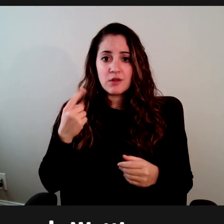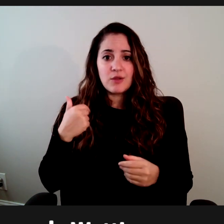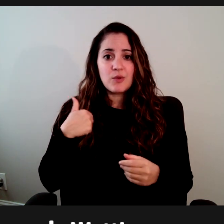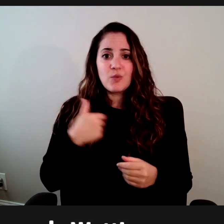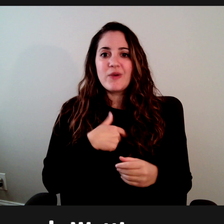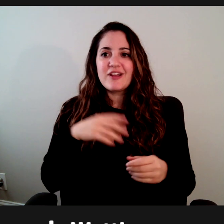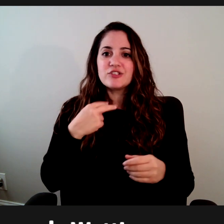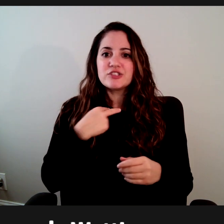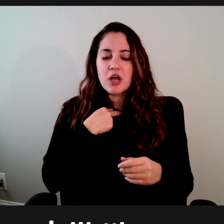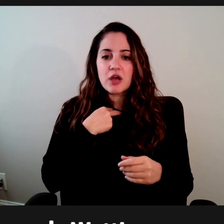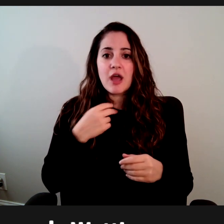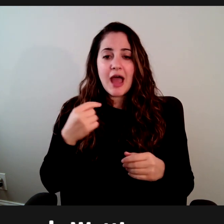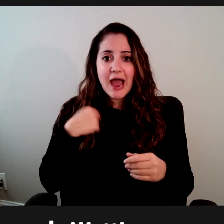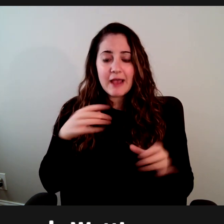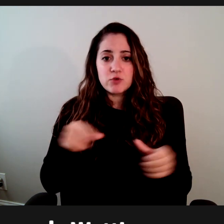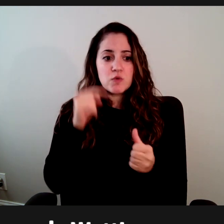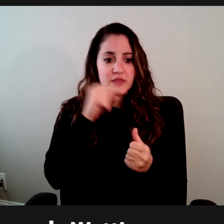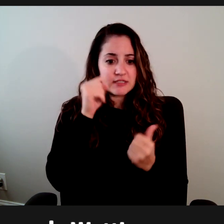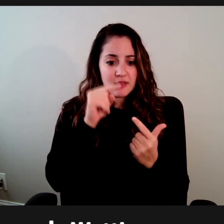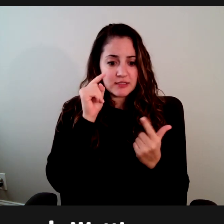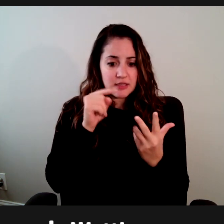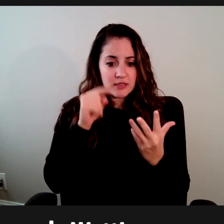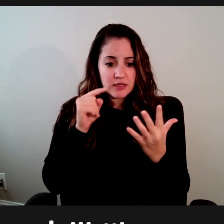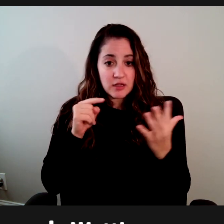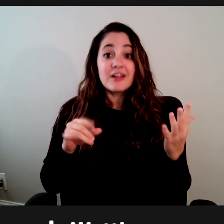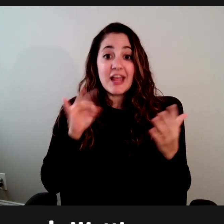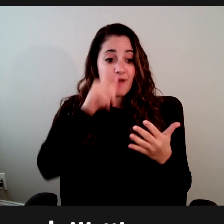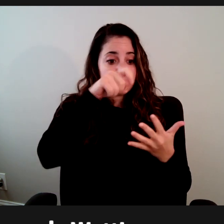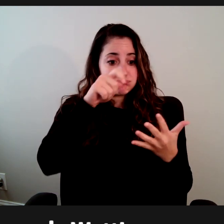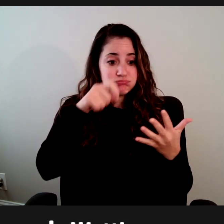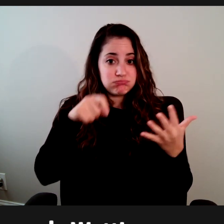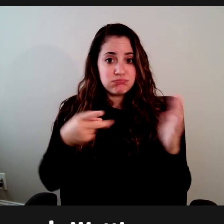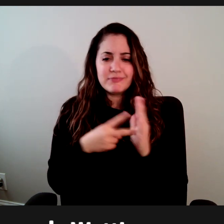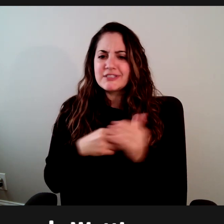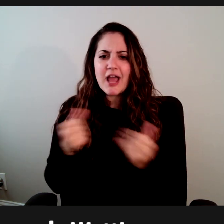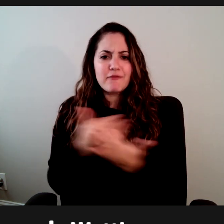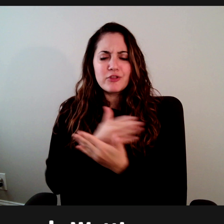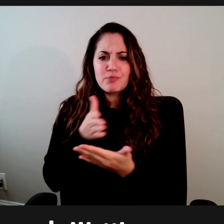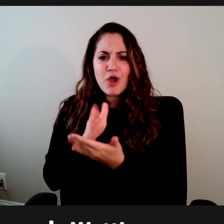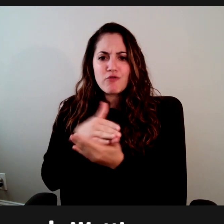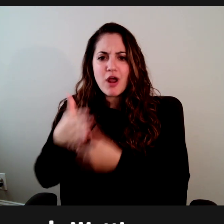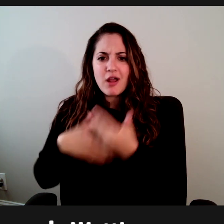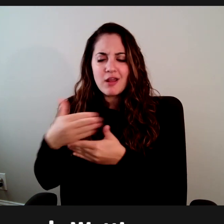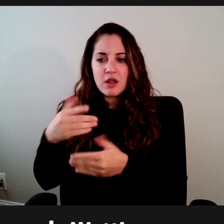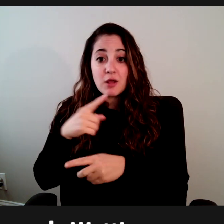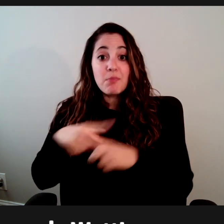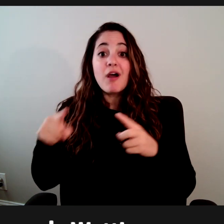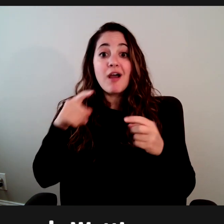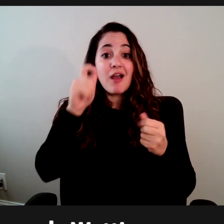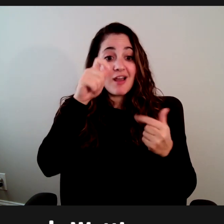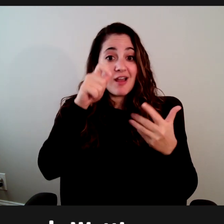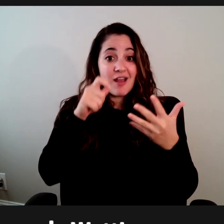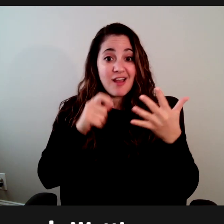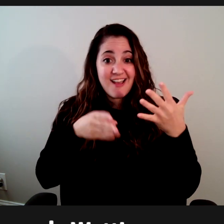we're sort of in this wheel of like, I have to do this and this and this and this, and then everything will be okay. But the problem is like that list is